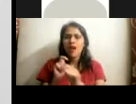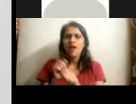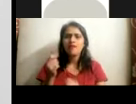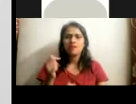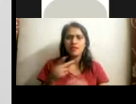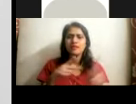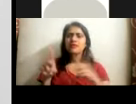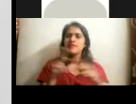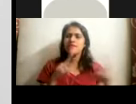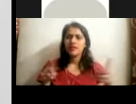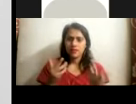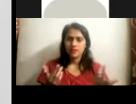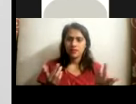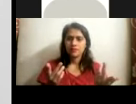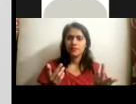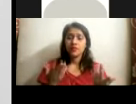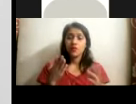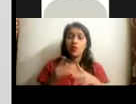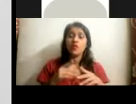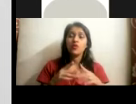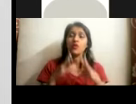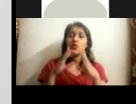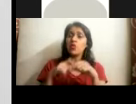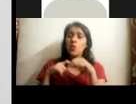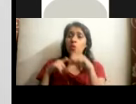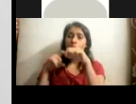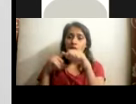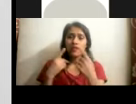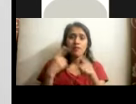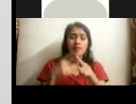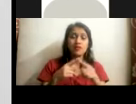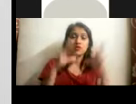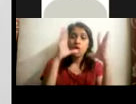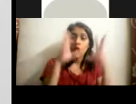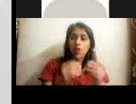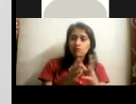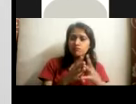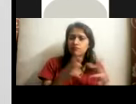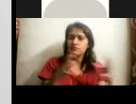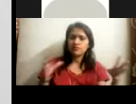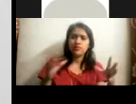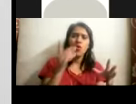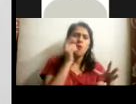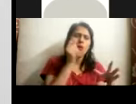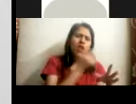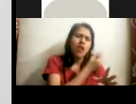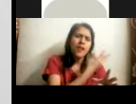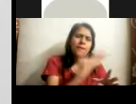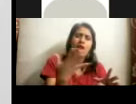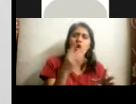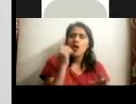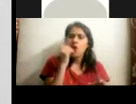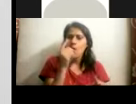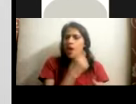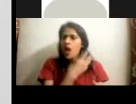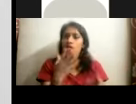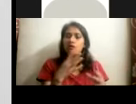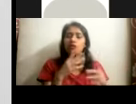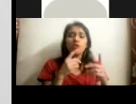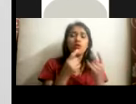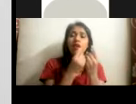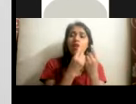quantitative approach, where you would want to have a larger data set where you can run a statistical test and